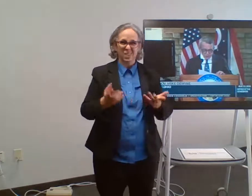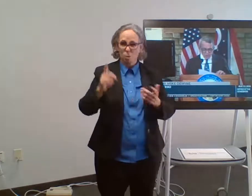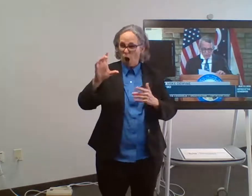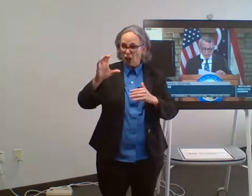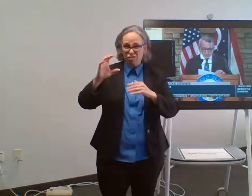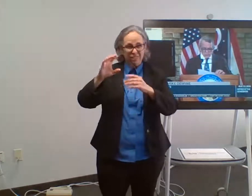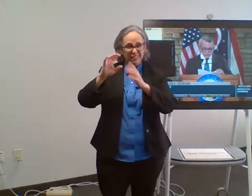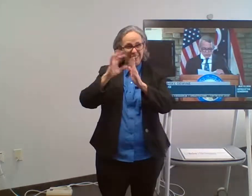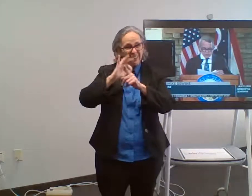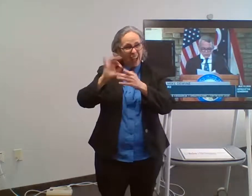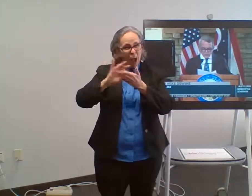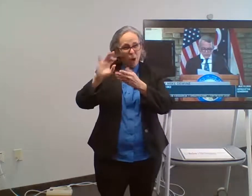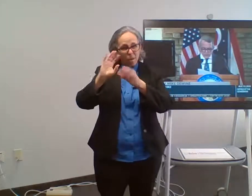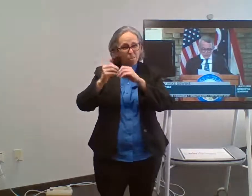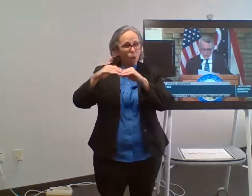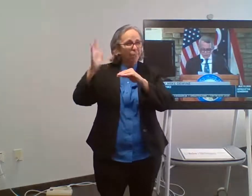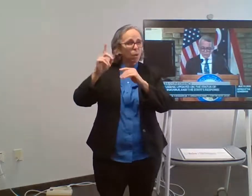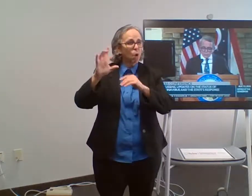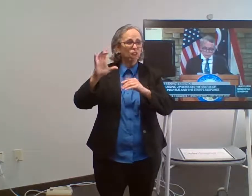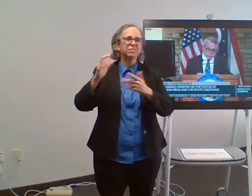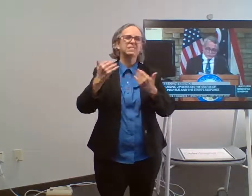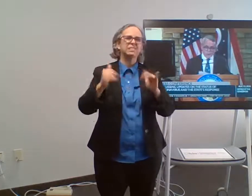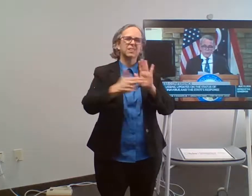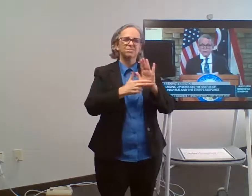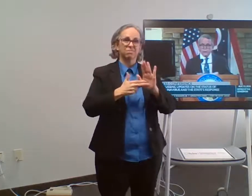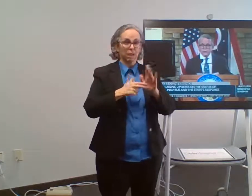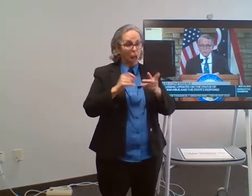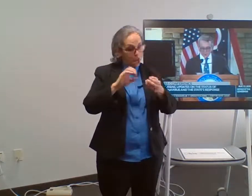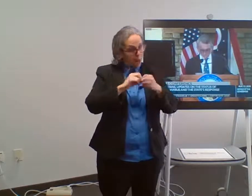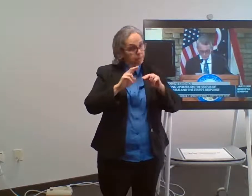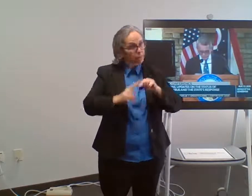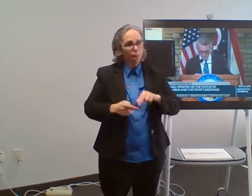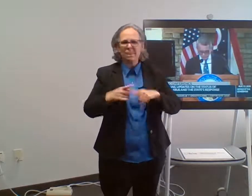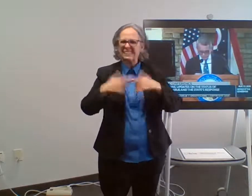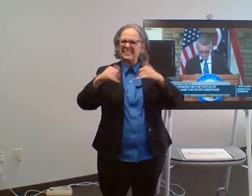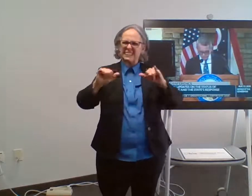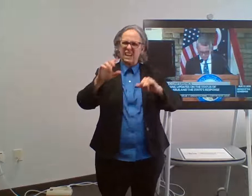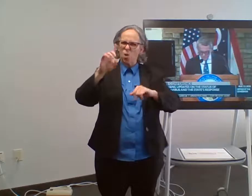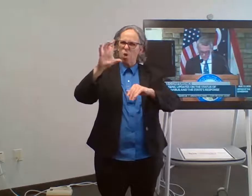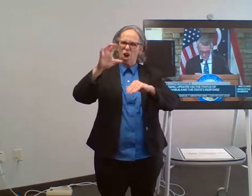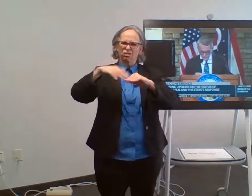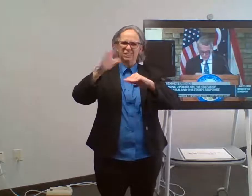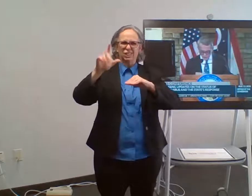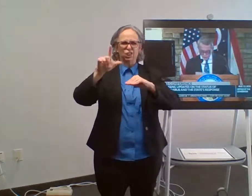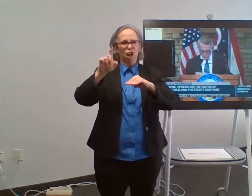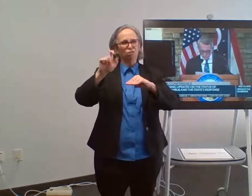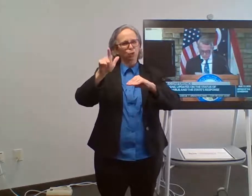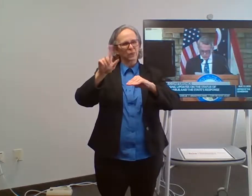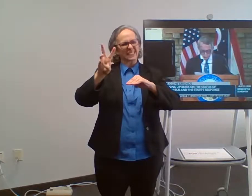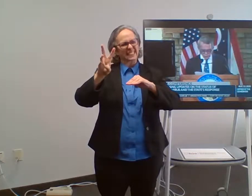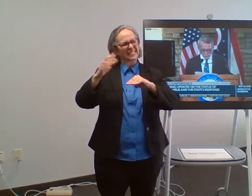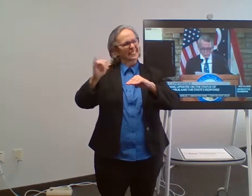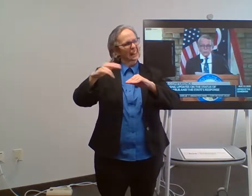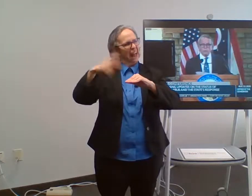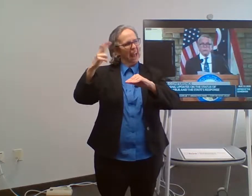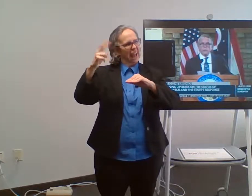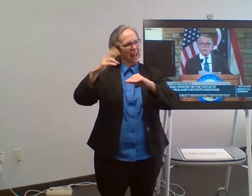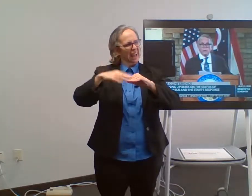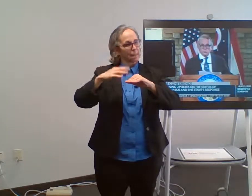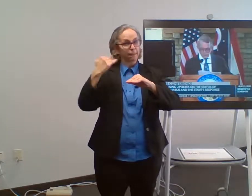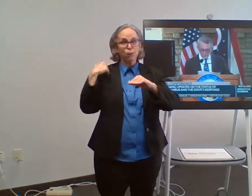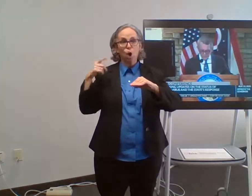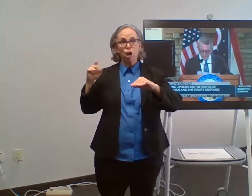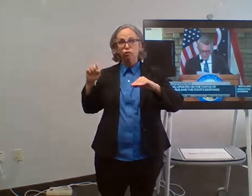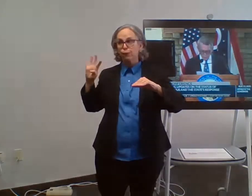incidence. Their cases are in fact dropping, but they're still at 126. They dropped from 142 to